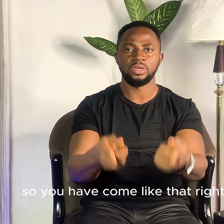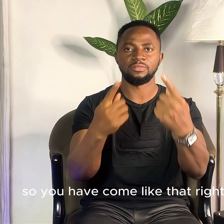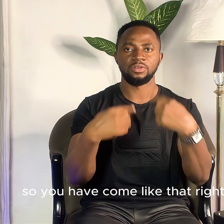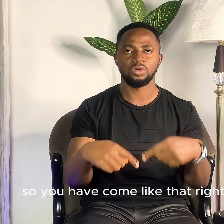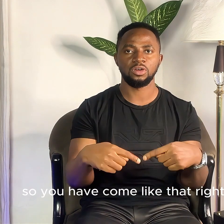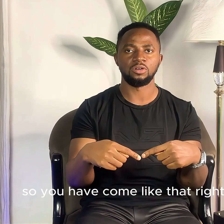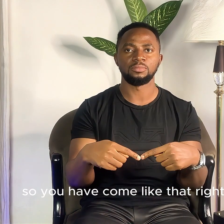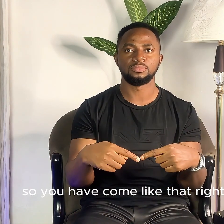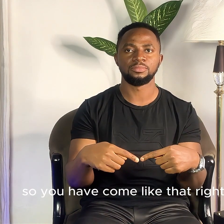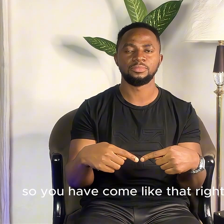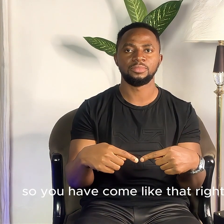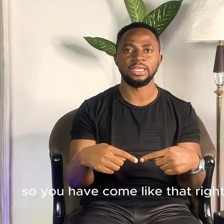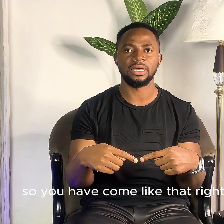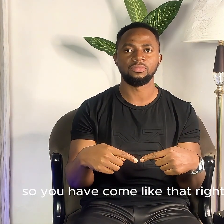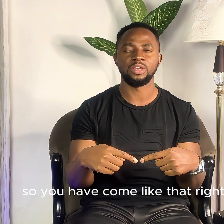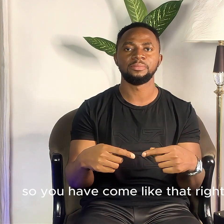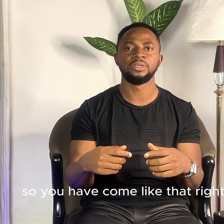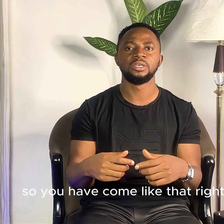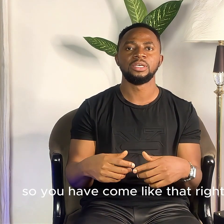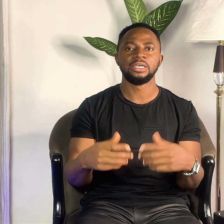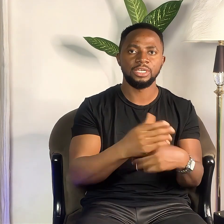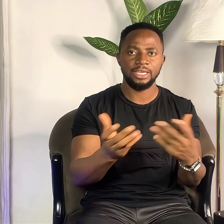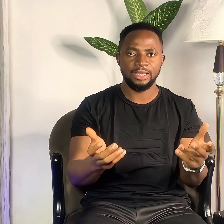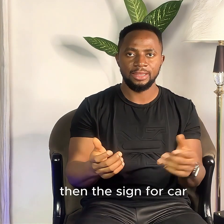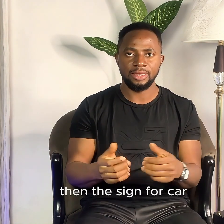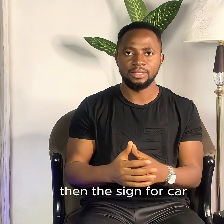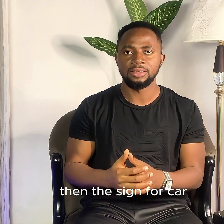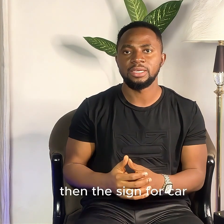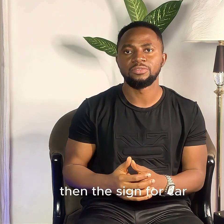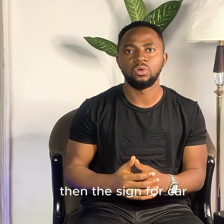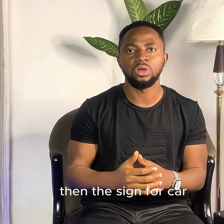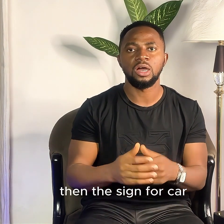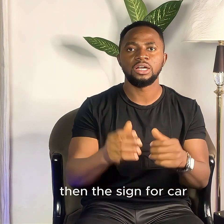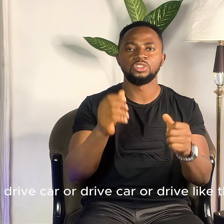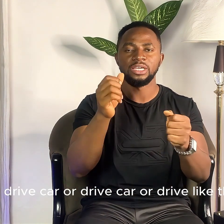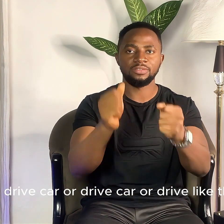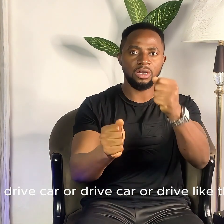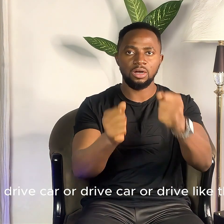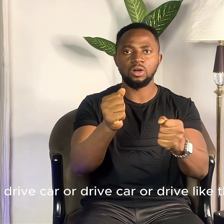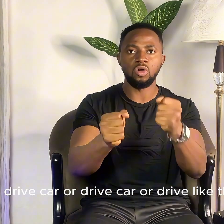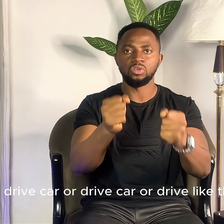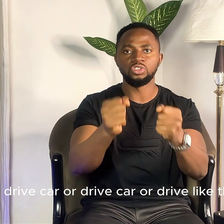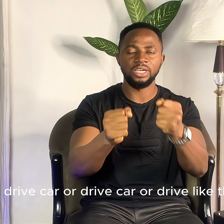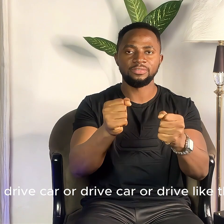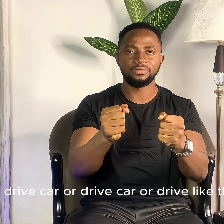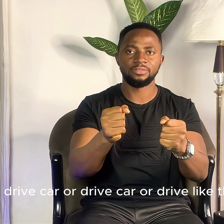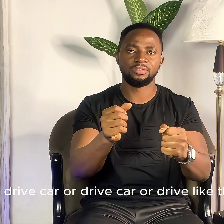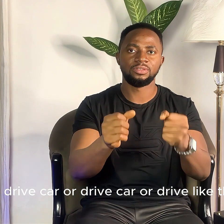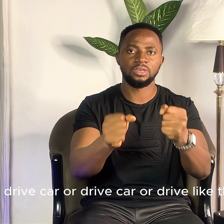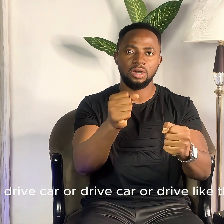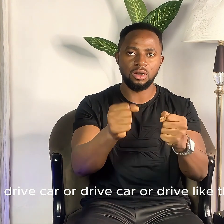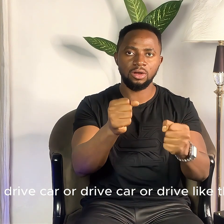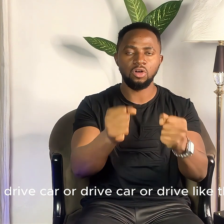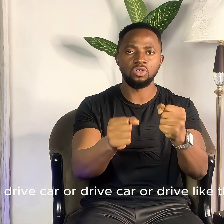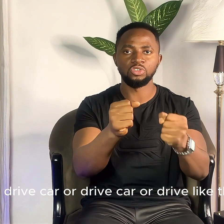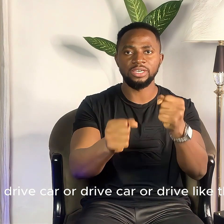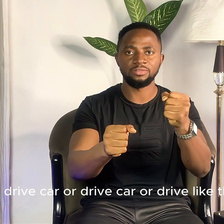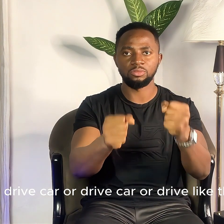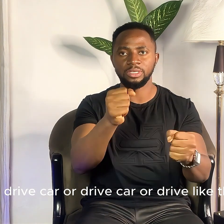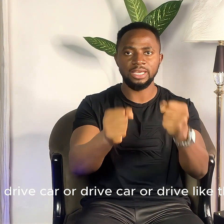have come, like that, right? Then the sign for car, drive, car or drive, be like